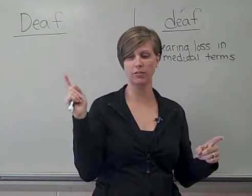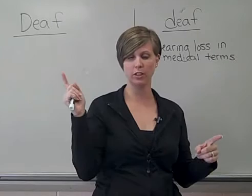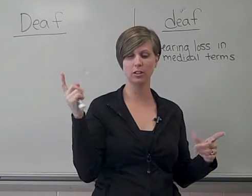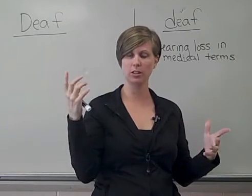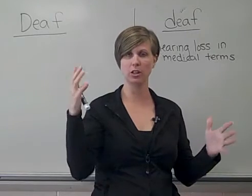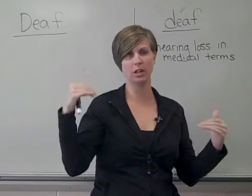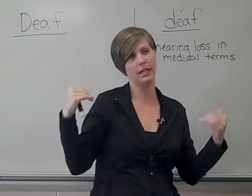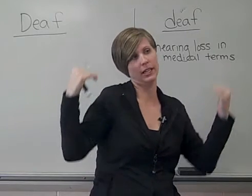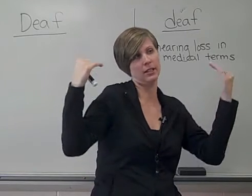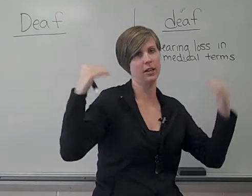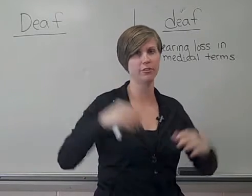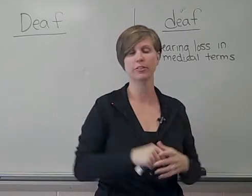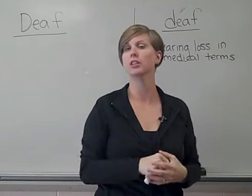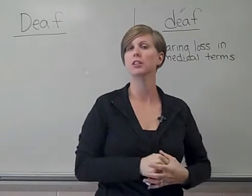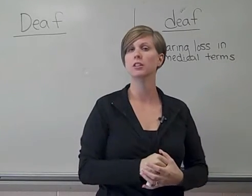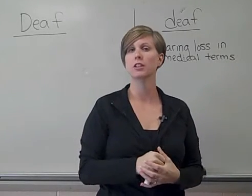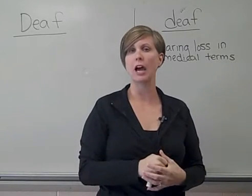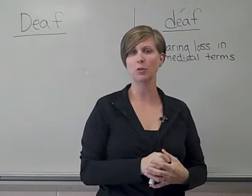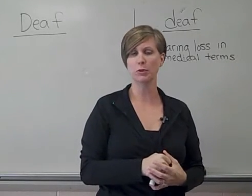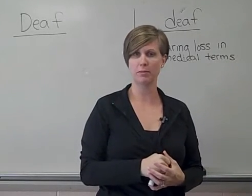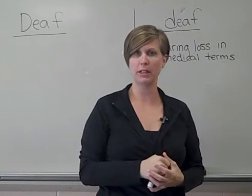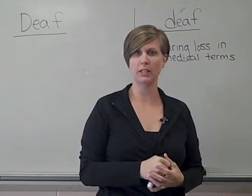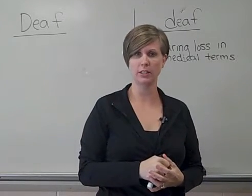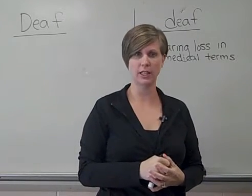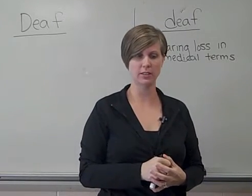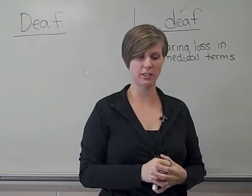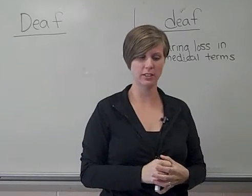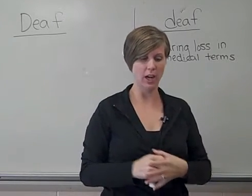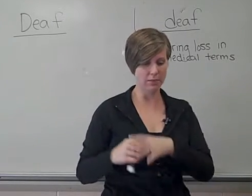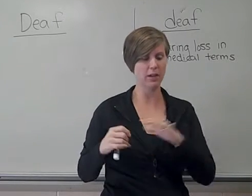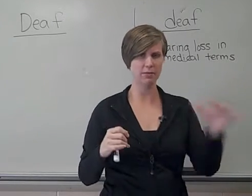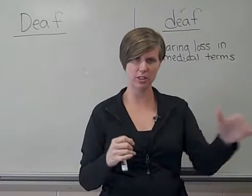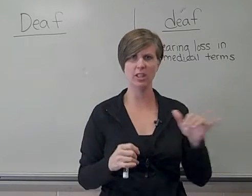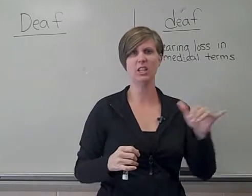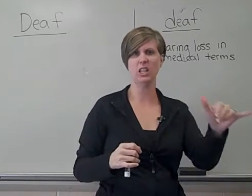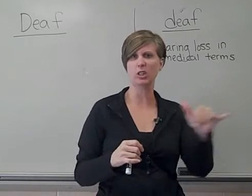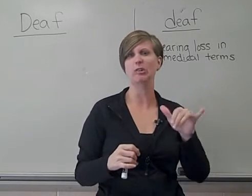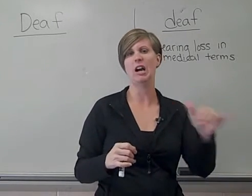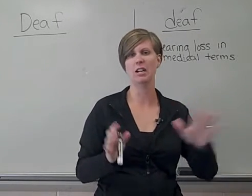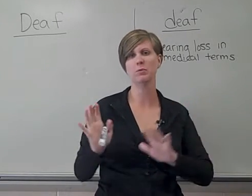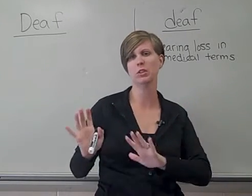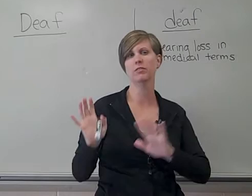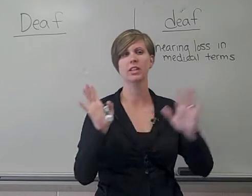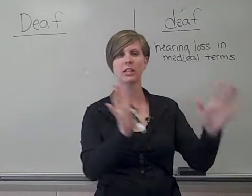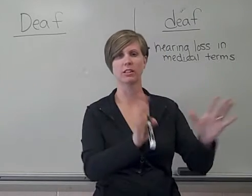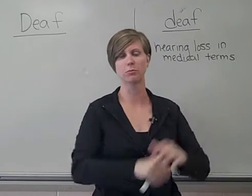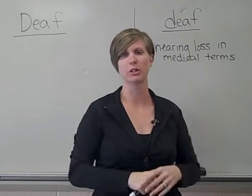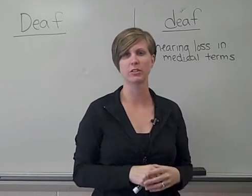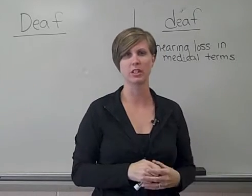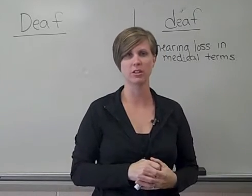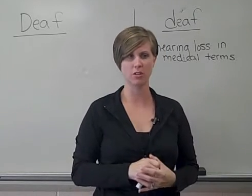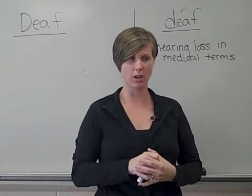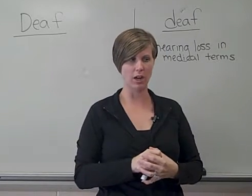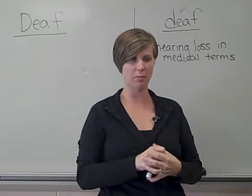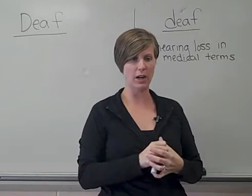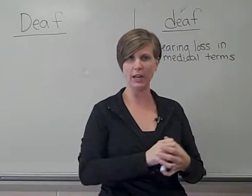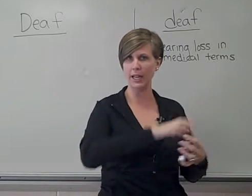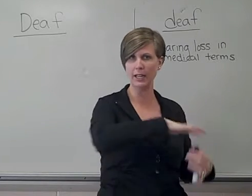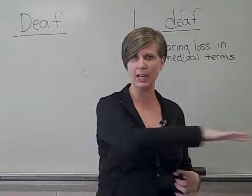feel, I get enough help with my hearing aids that I'm just like you. I'm more of a hearing person. So I hang out